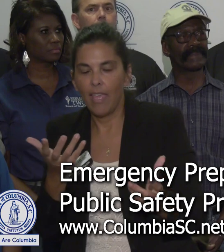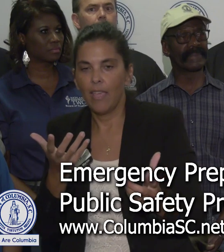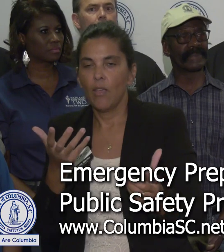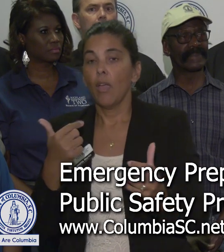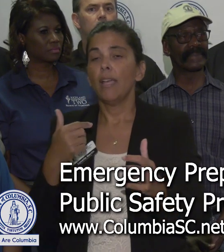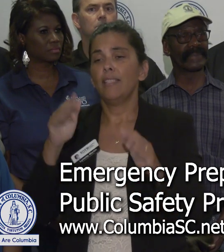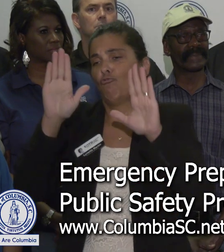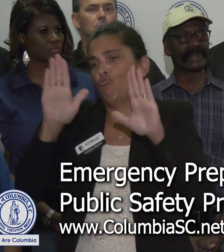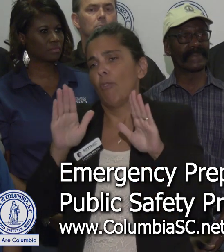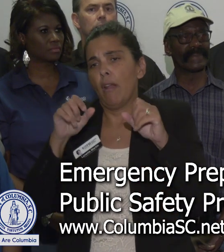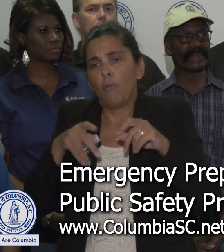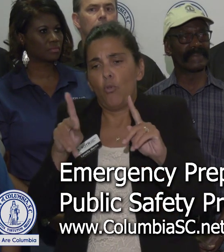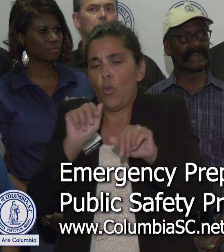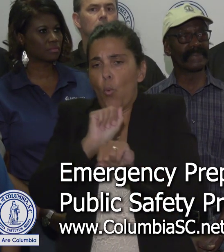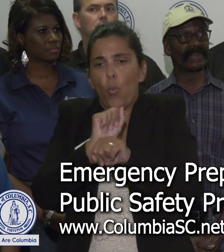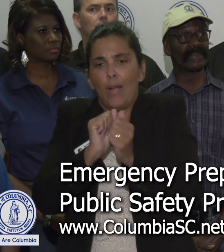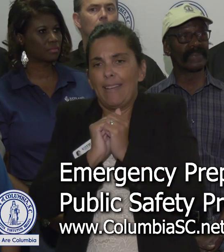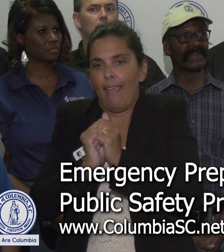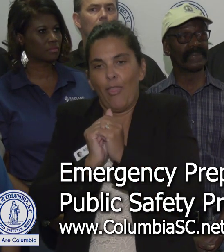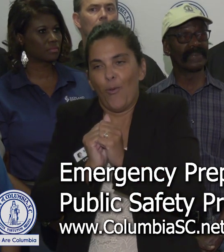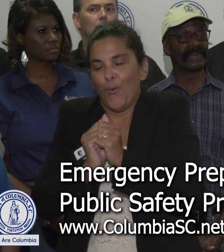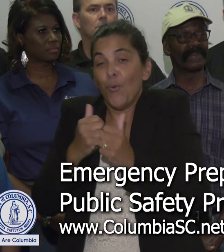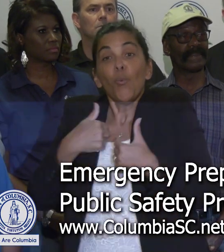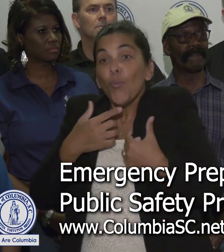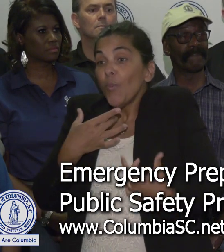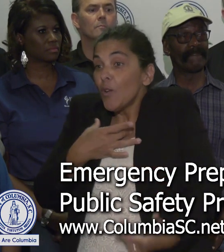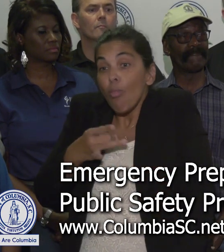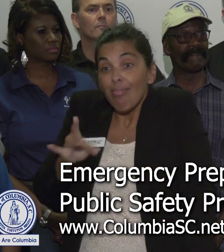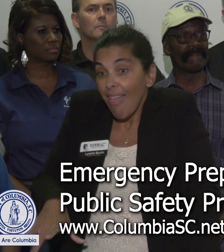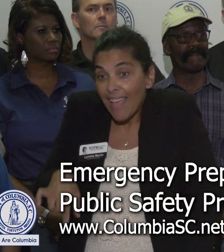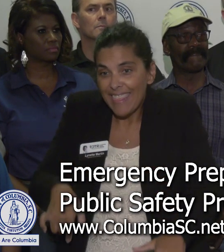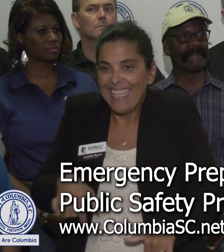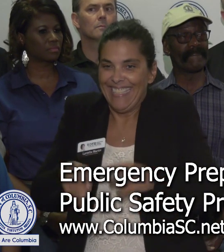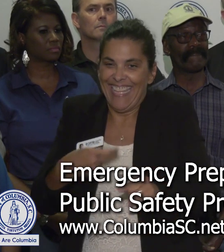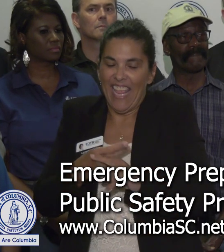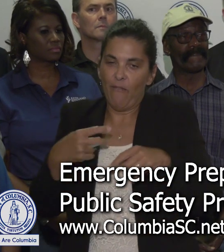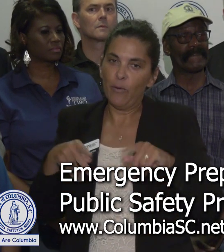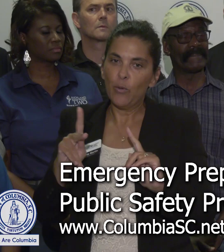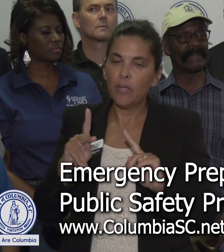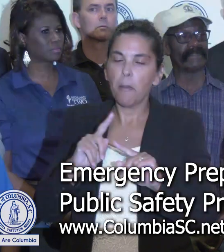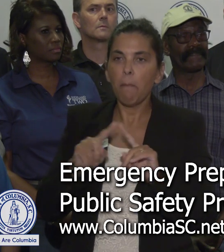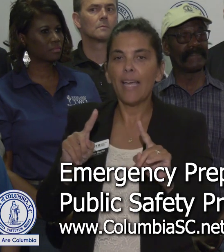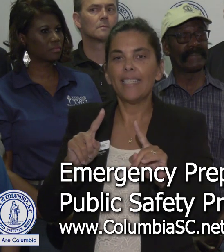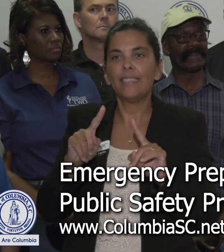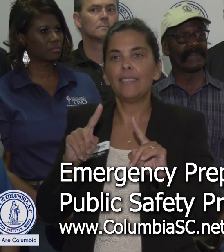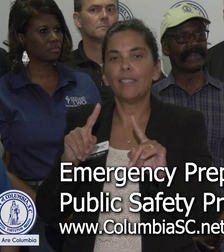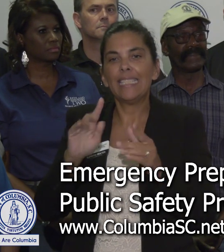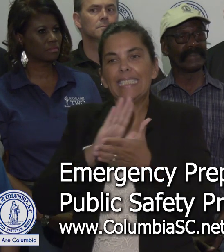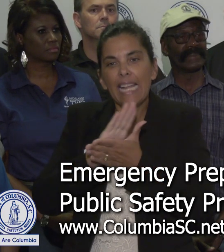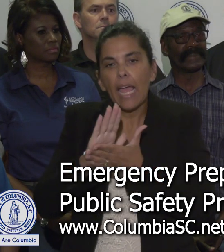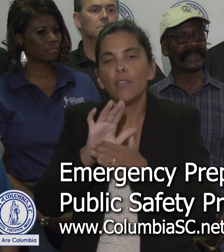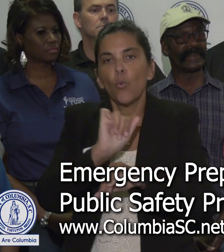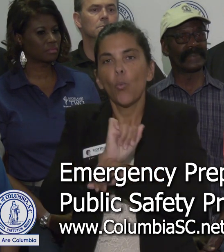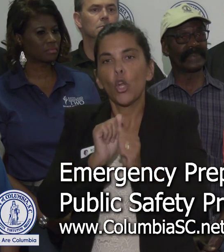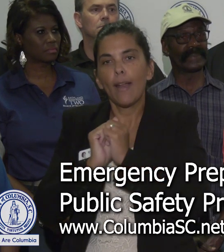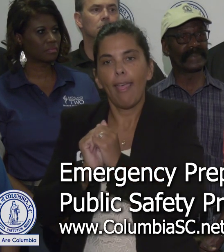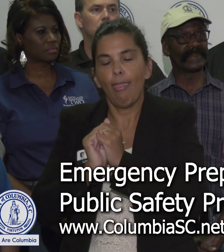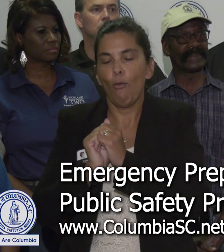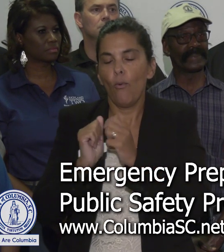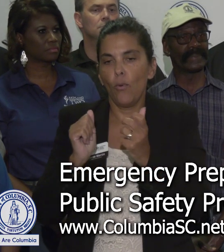great opportunity. We don't like these opportunities at this point, but it's always a great opportunity to work with my